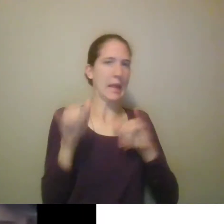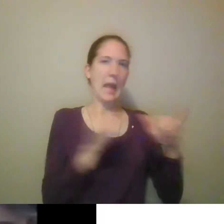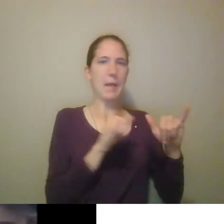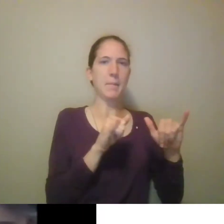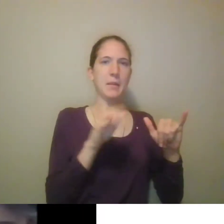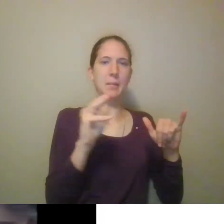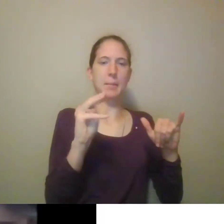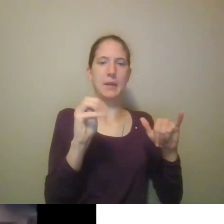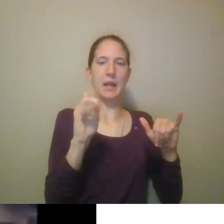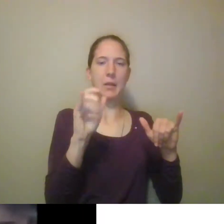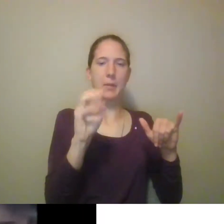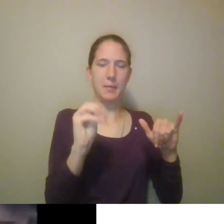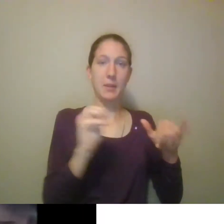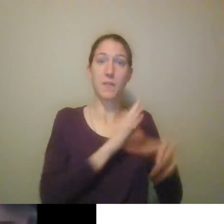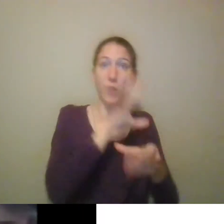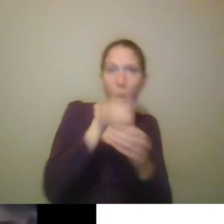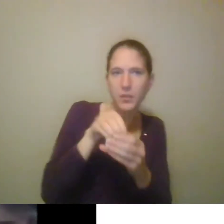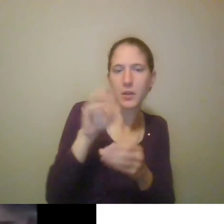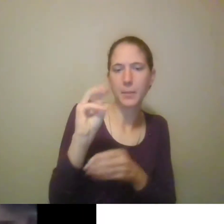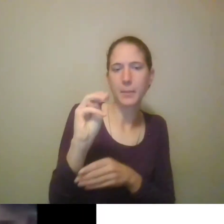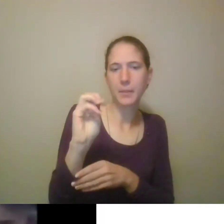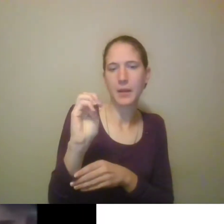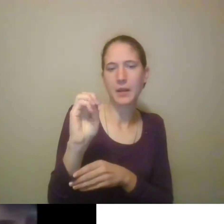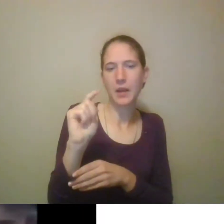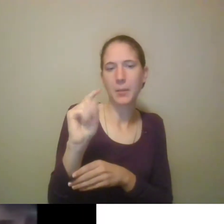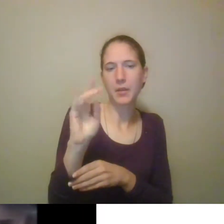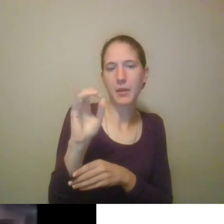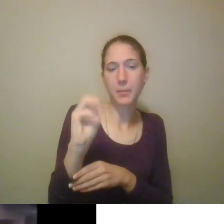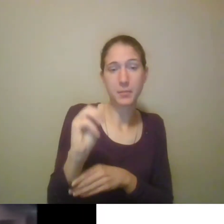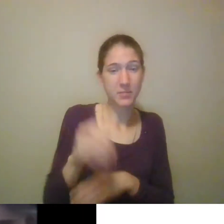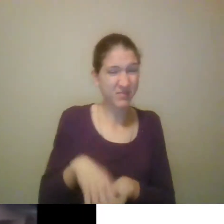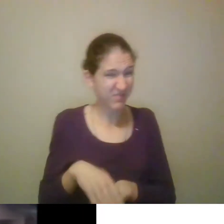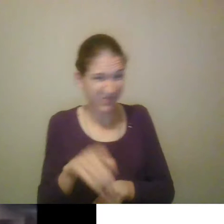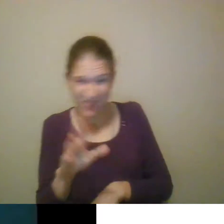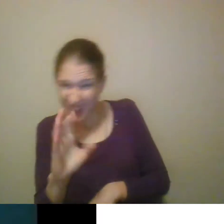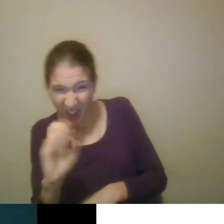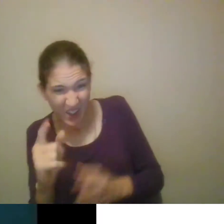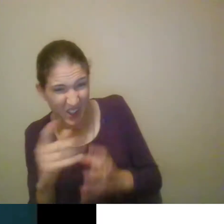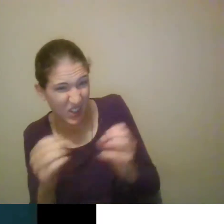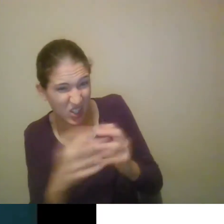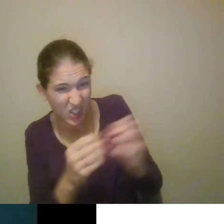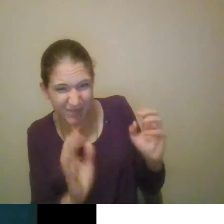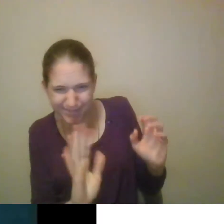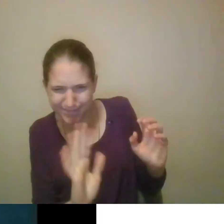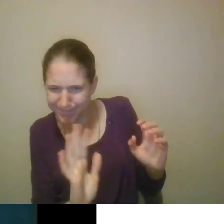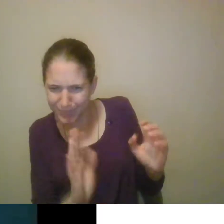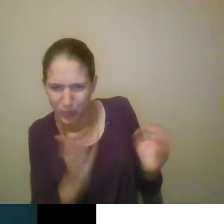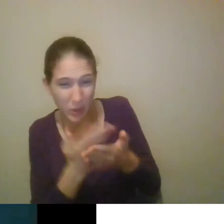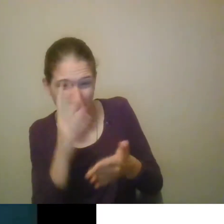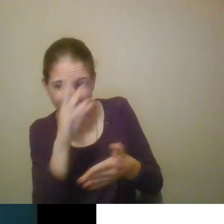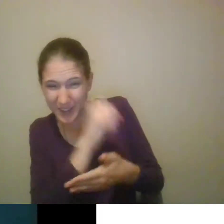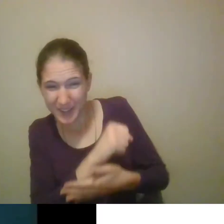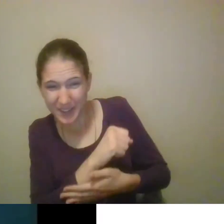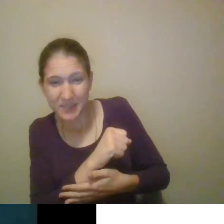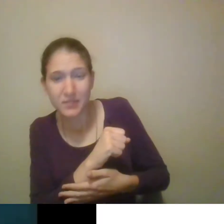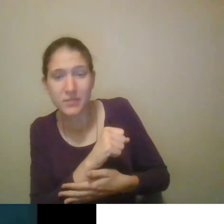Again, that's cell division. You're all good terms, all good guesses. Is that your guess too, Jen?